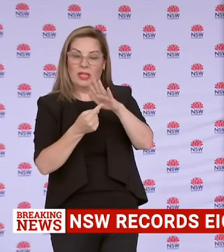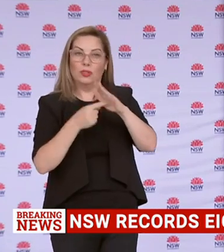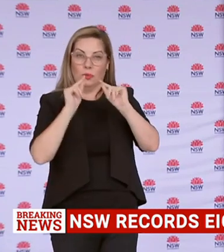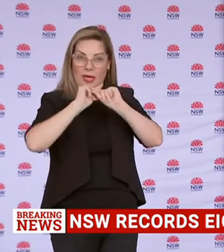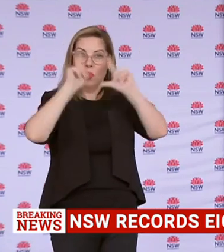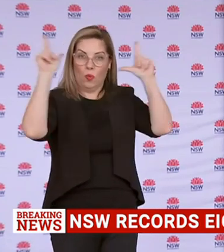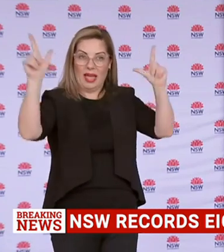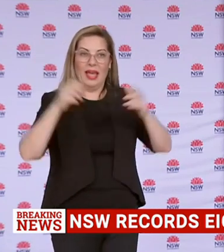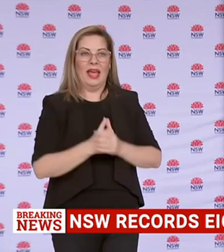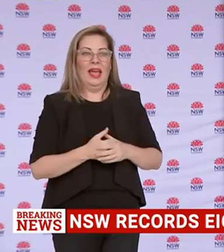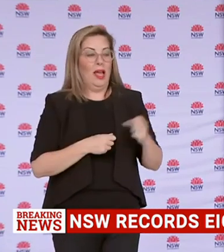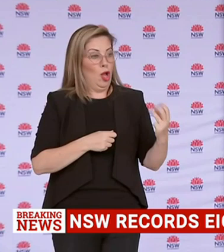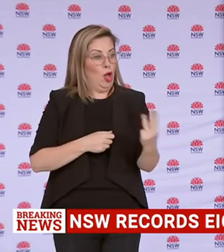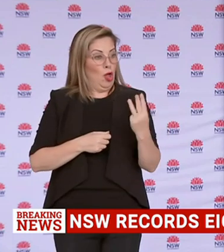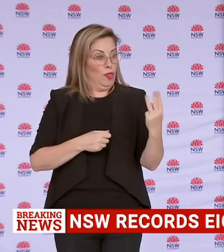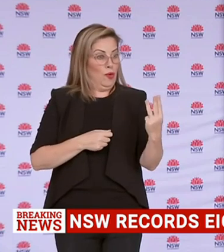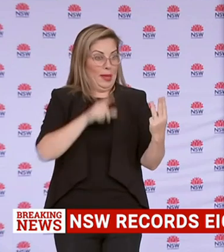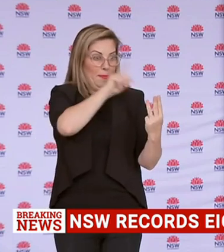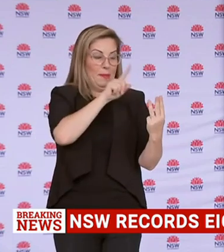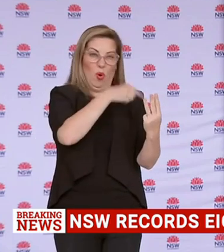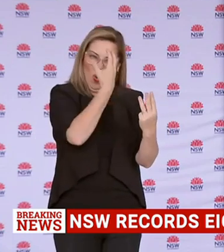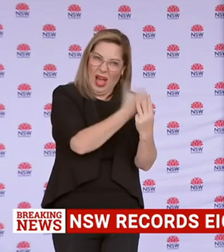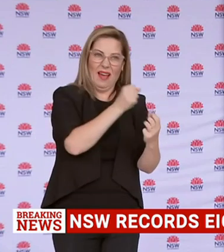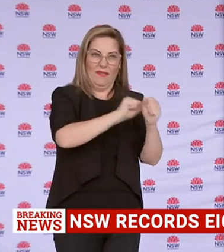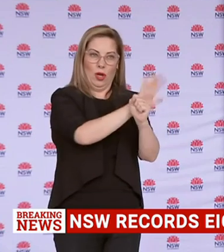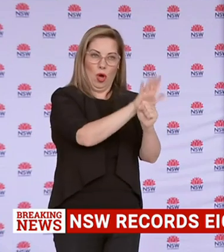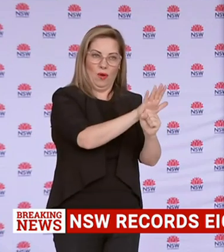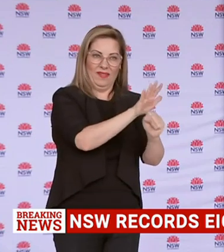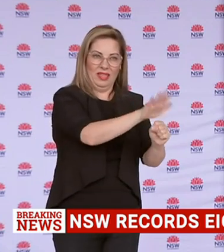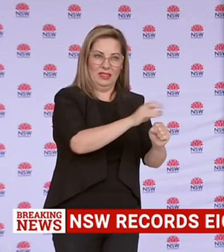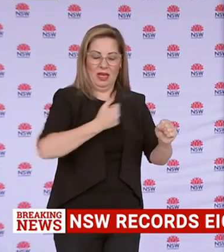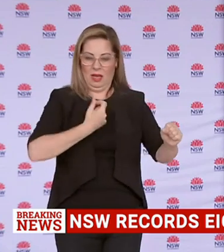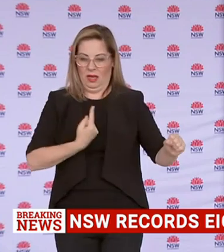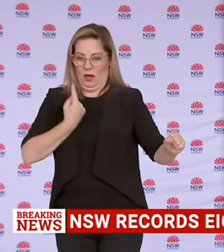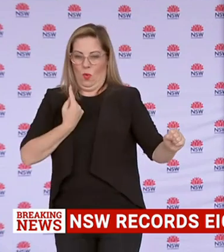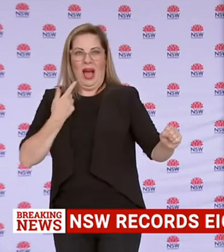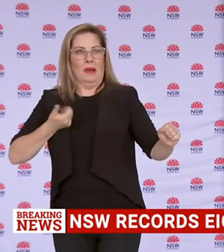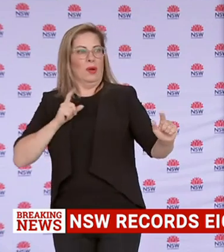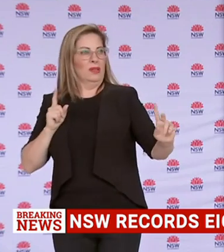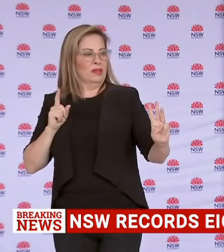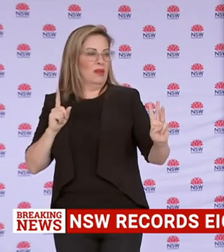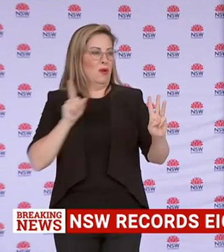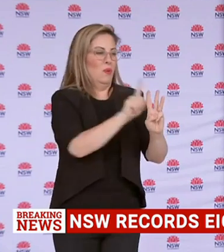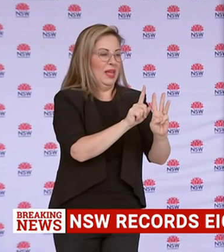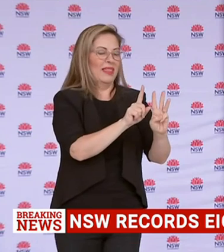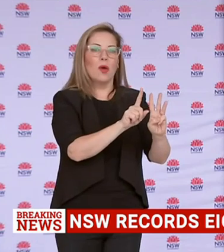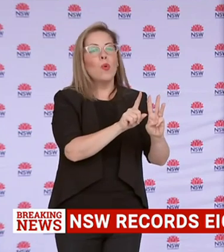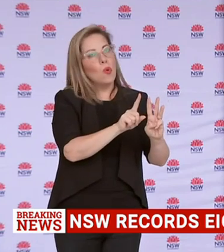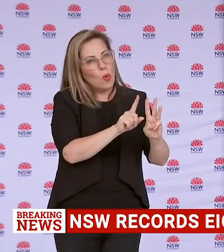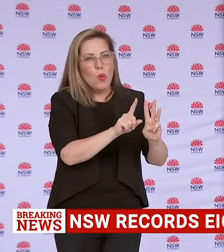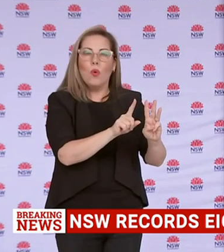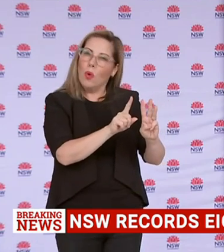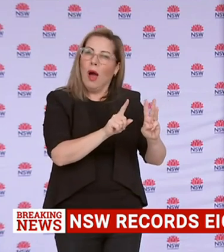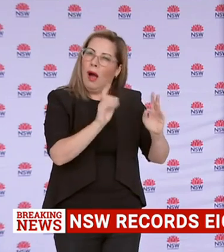you're transporting 3 infectious patients, we need to review. This notification came in